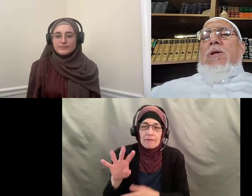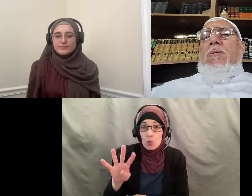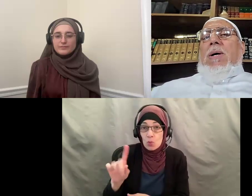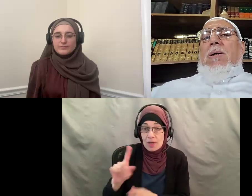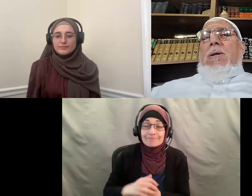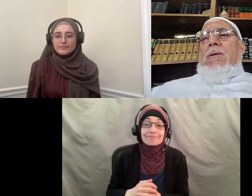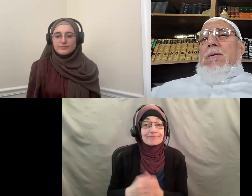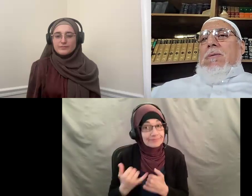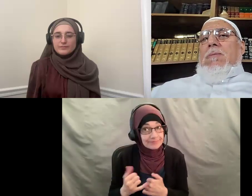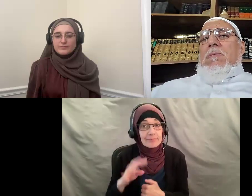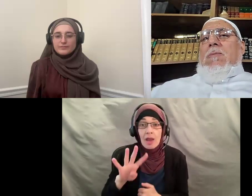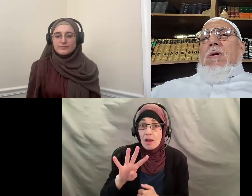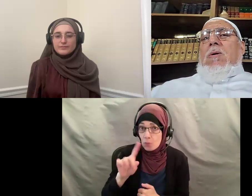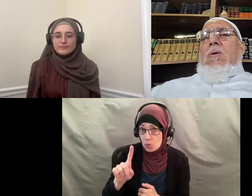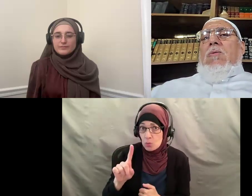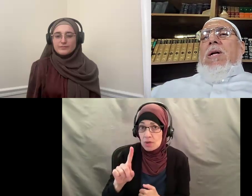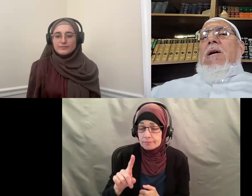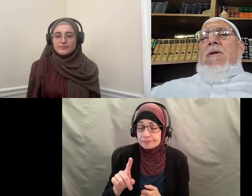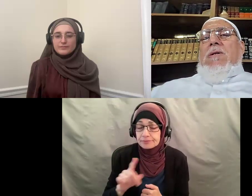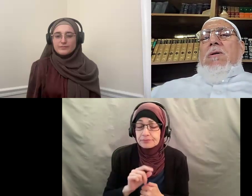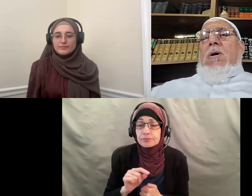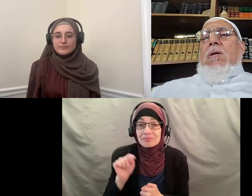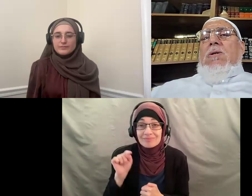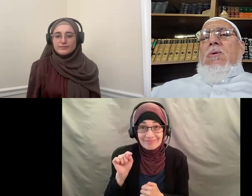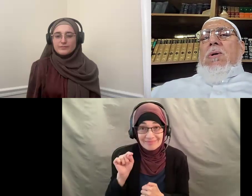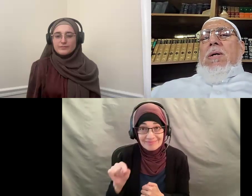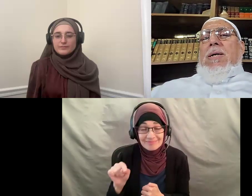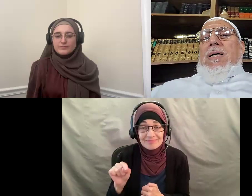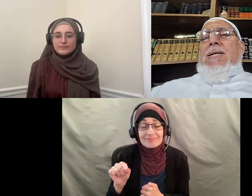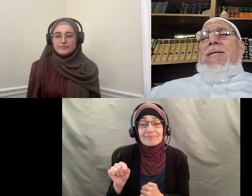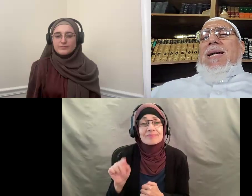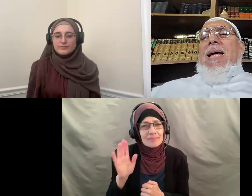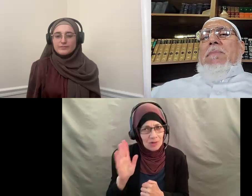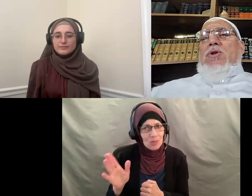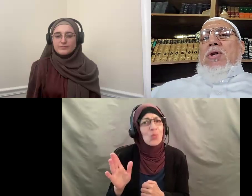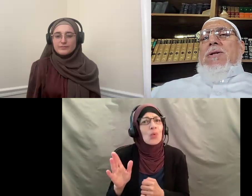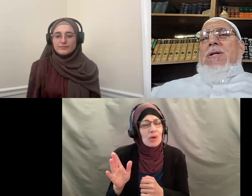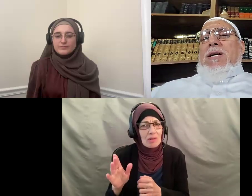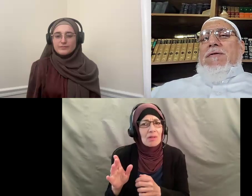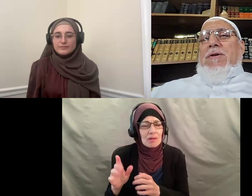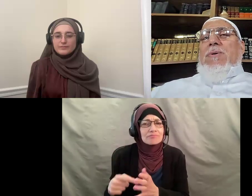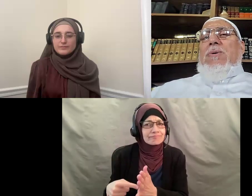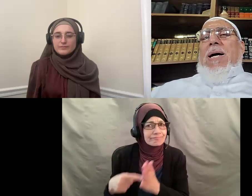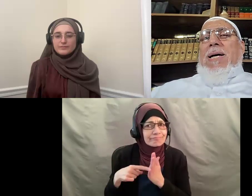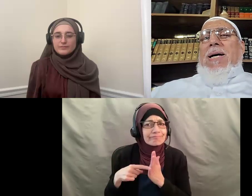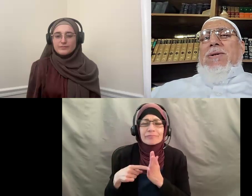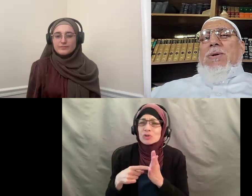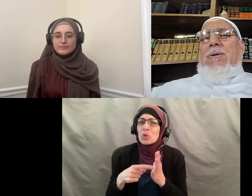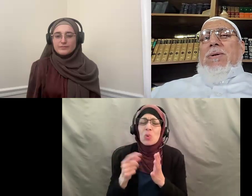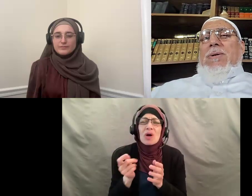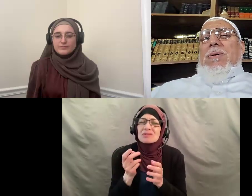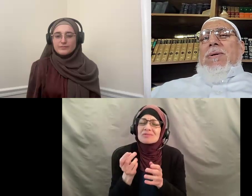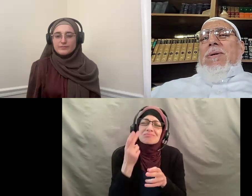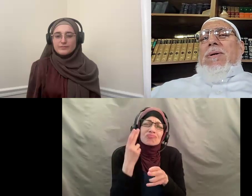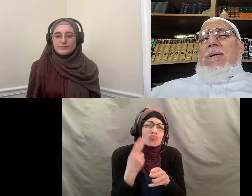Ayah 41 will give us also a snapshot in few ayat